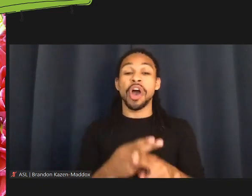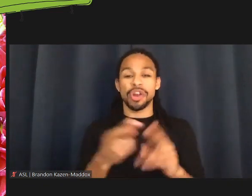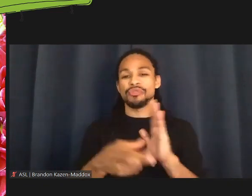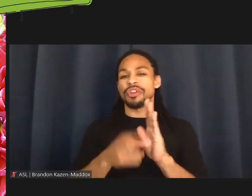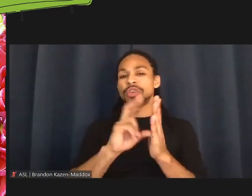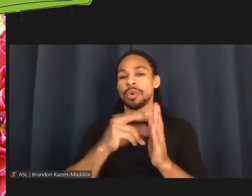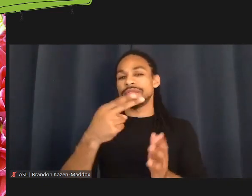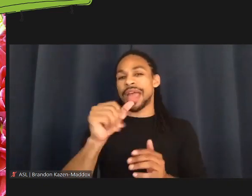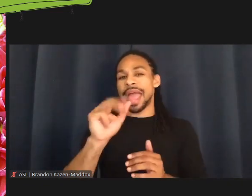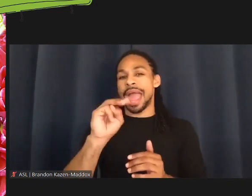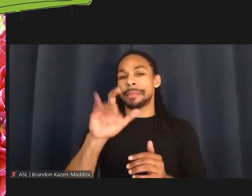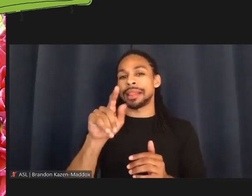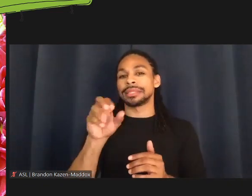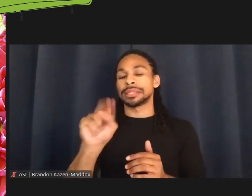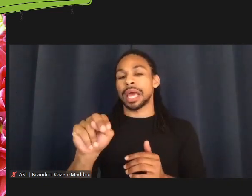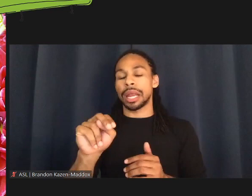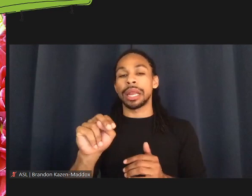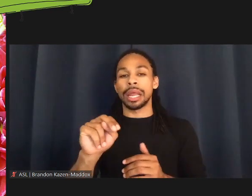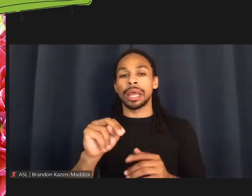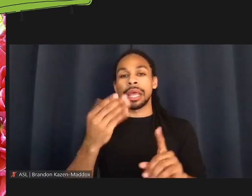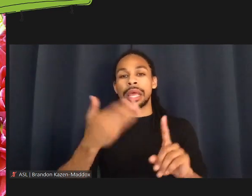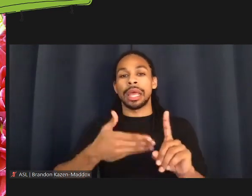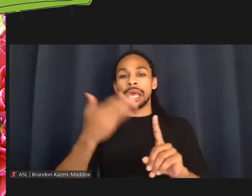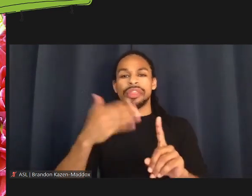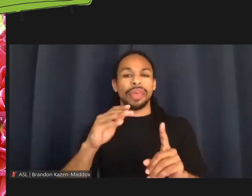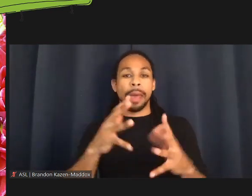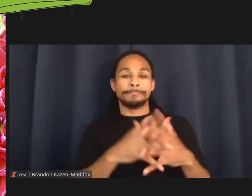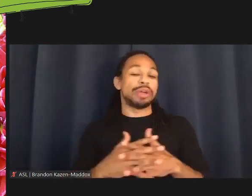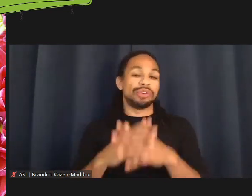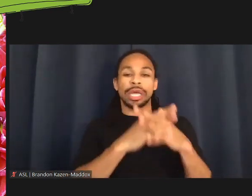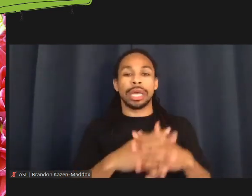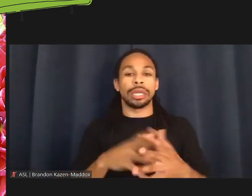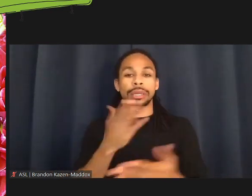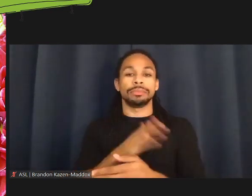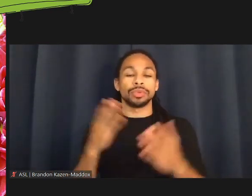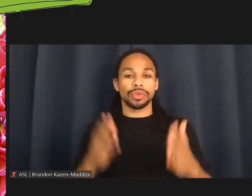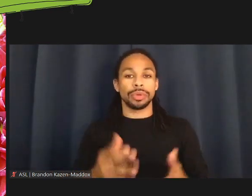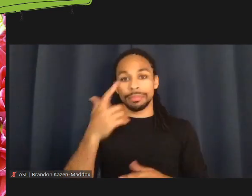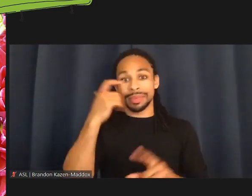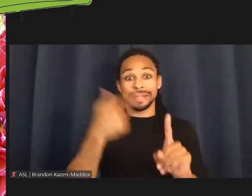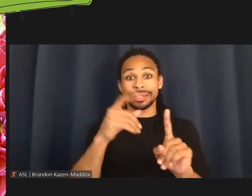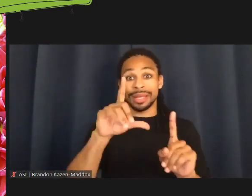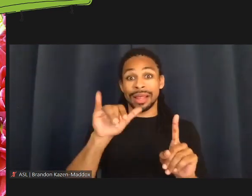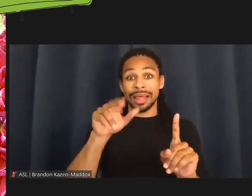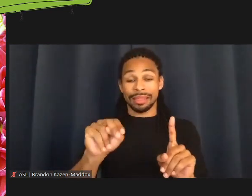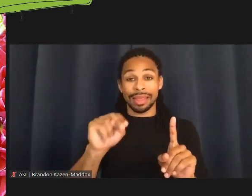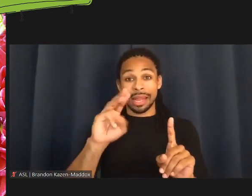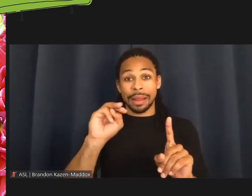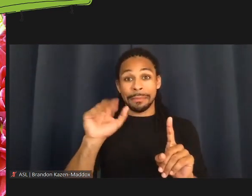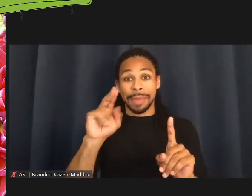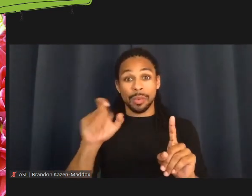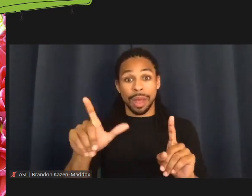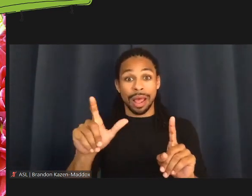American Musical, and it gets truer every single time because Lin-Manuel Miranda doesn't have any chill.